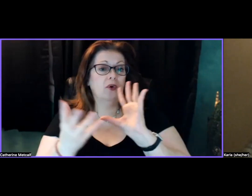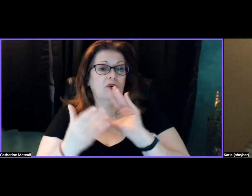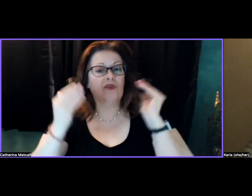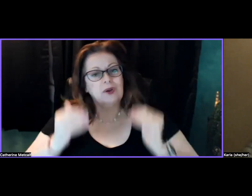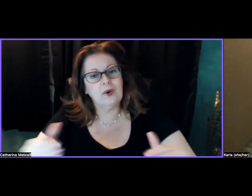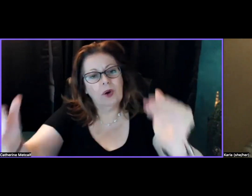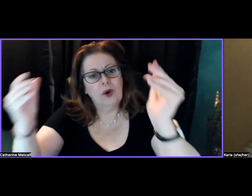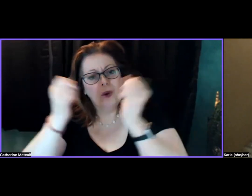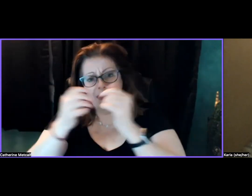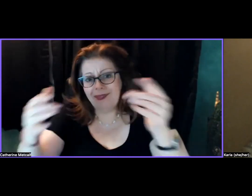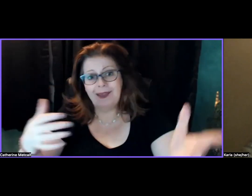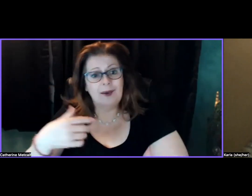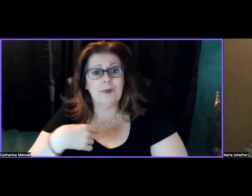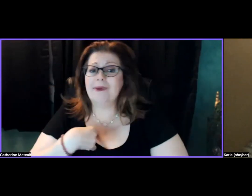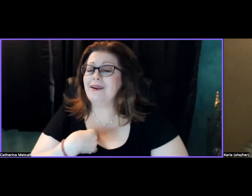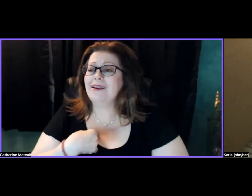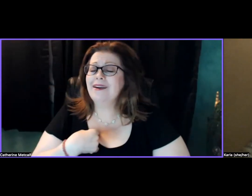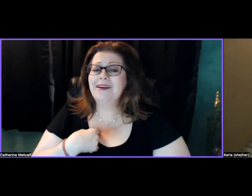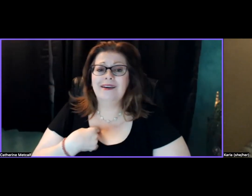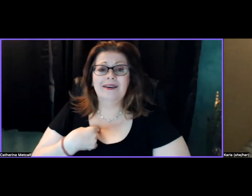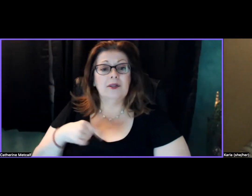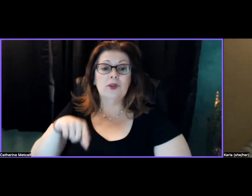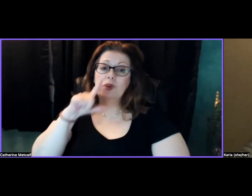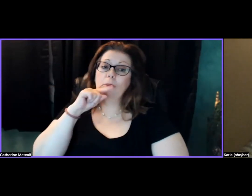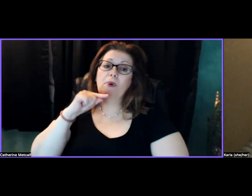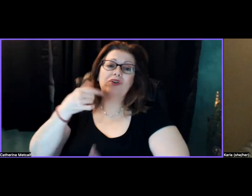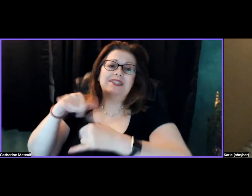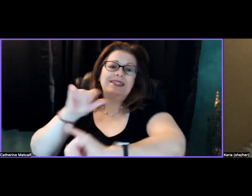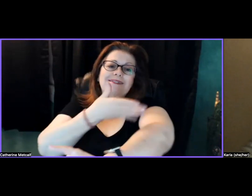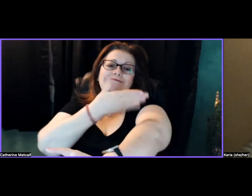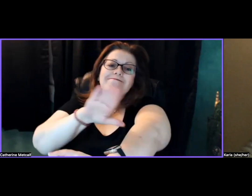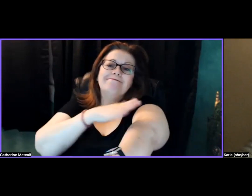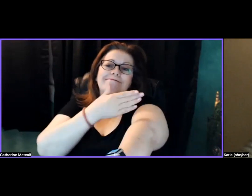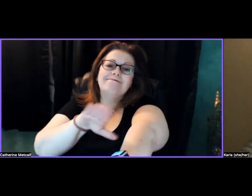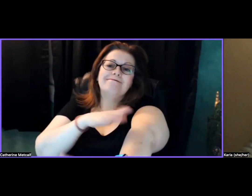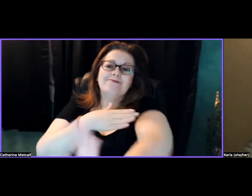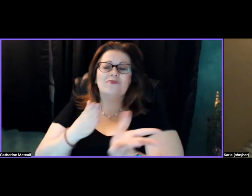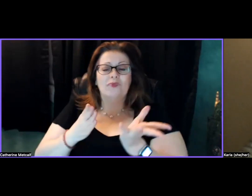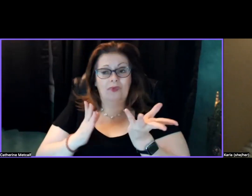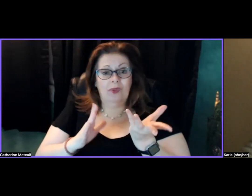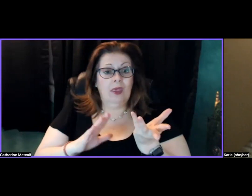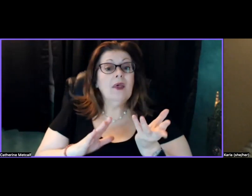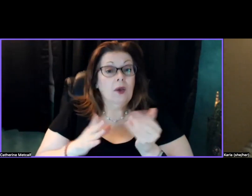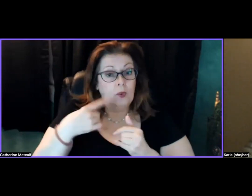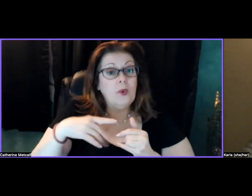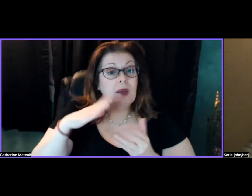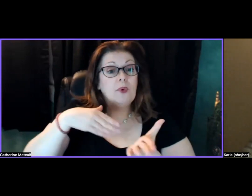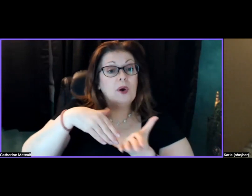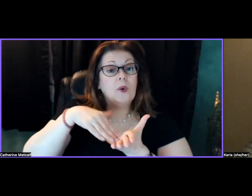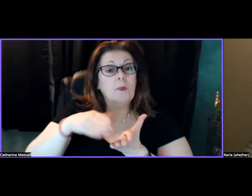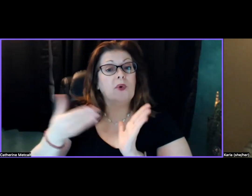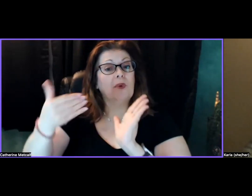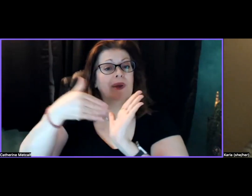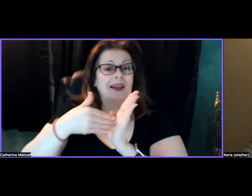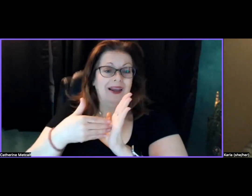me. A meadowlark sings its song. The city is rotted now, but will bloom again. With each new spring, it sheds